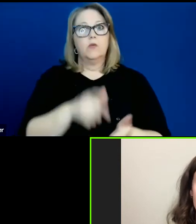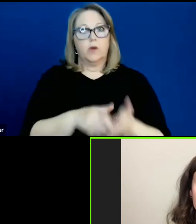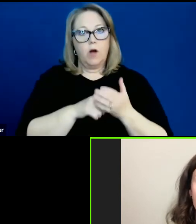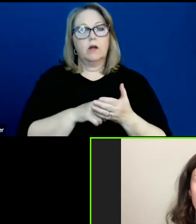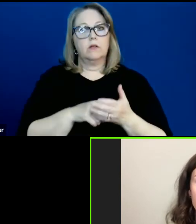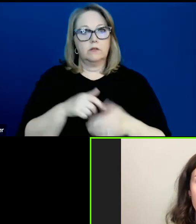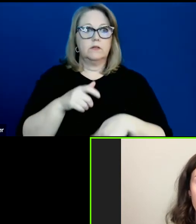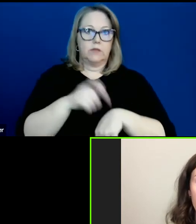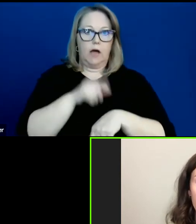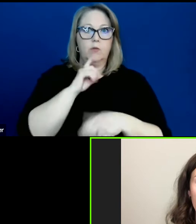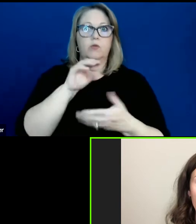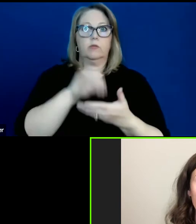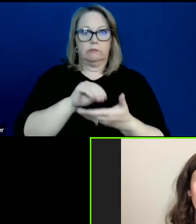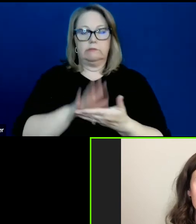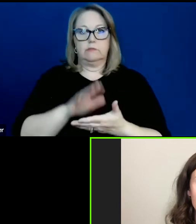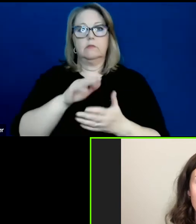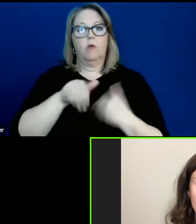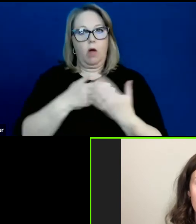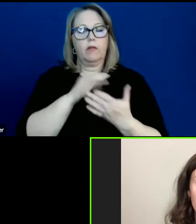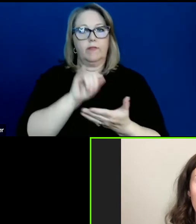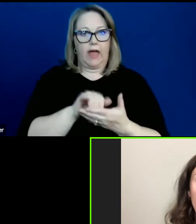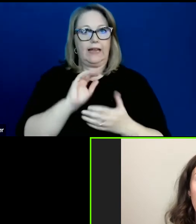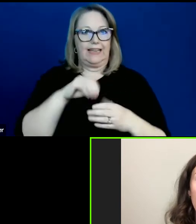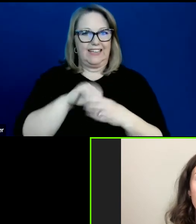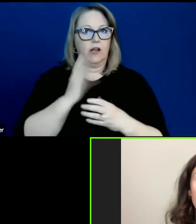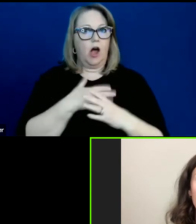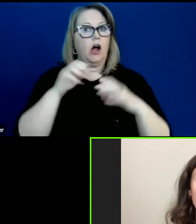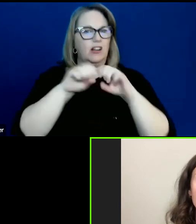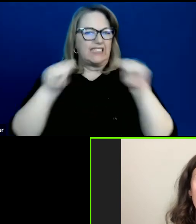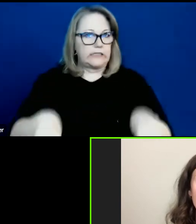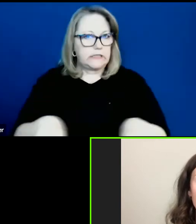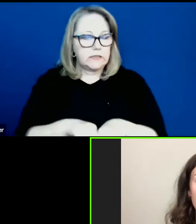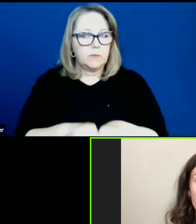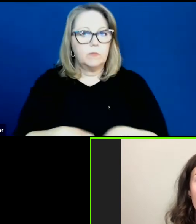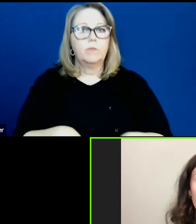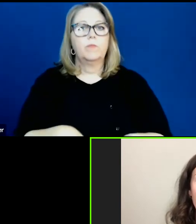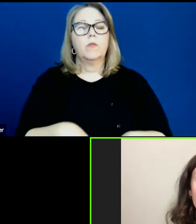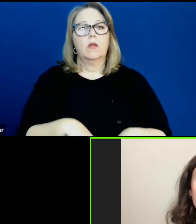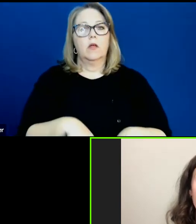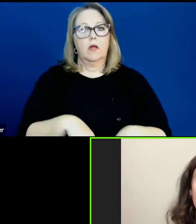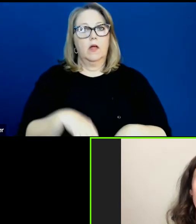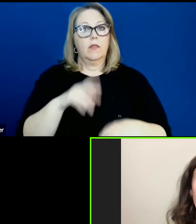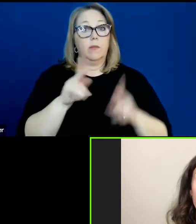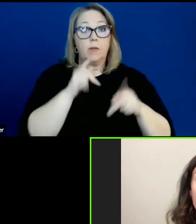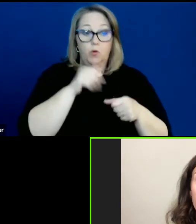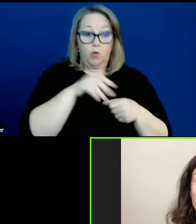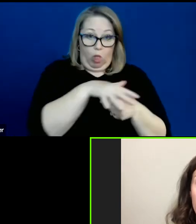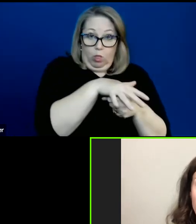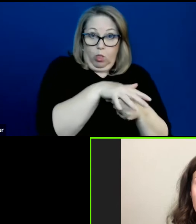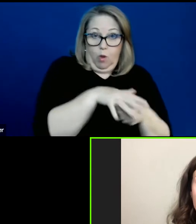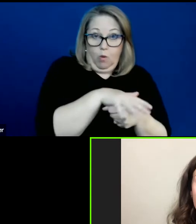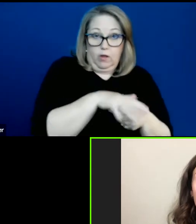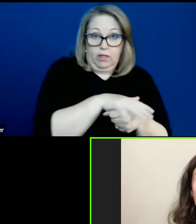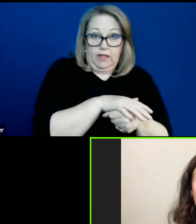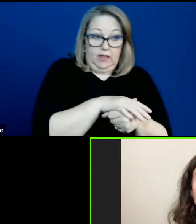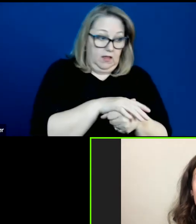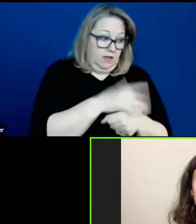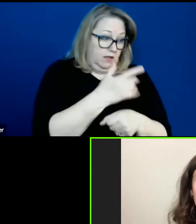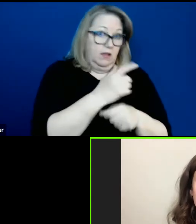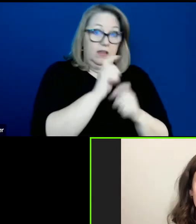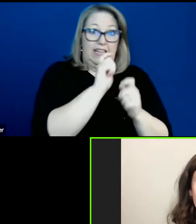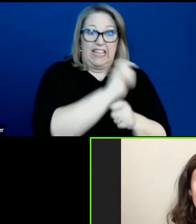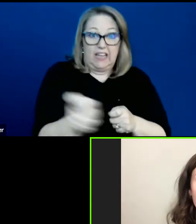doses administered into the Nevada WebIZ system. And these vaccinators in our local community that would be responsible for